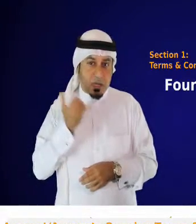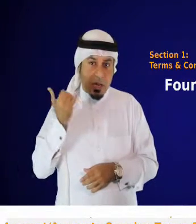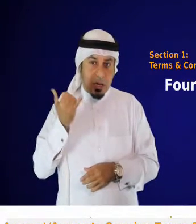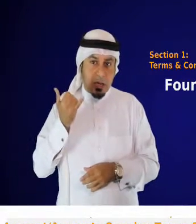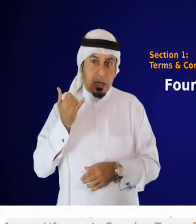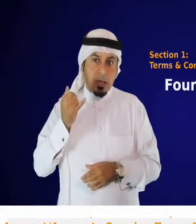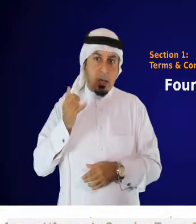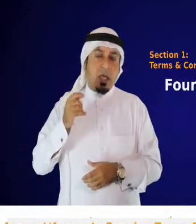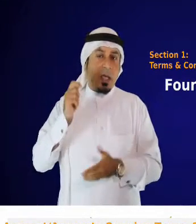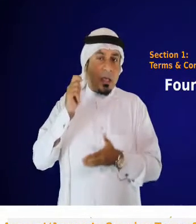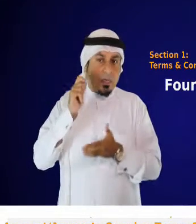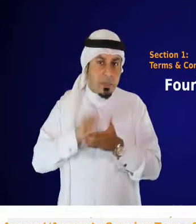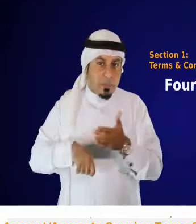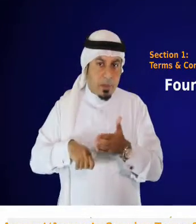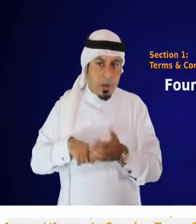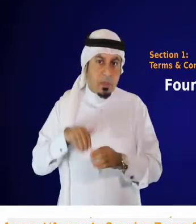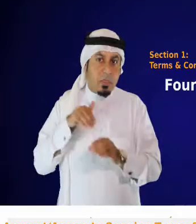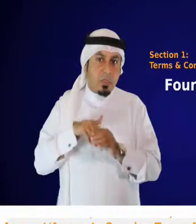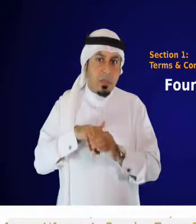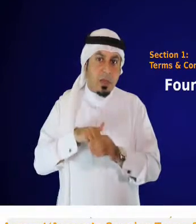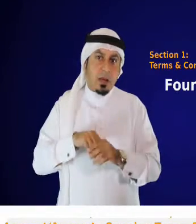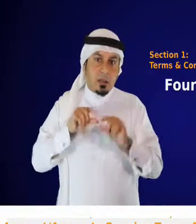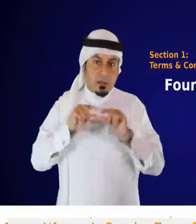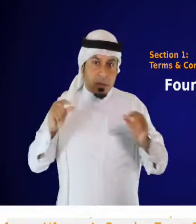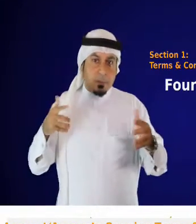written approvals of all partners.